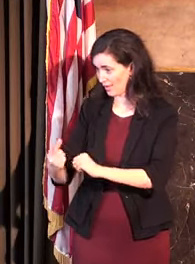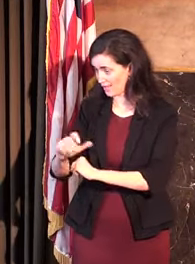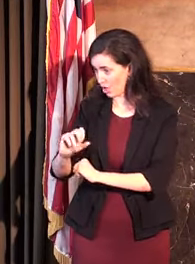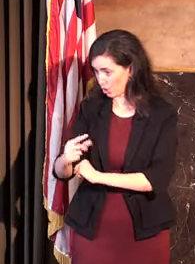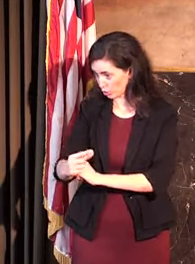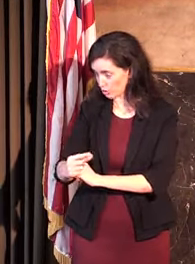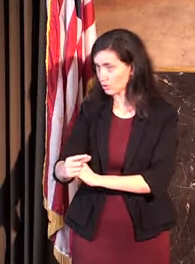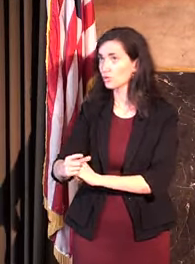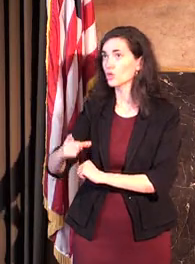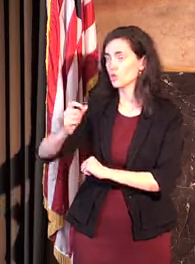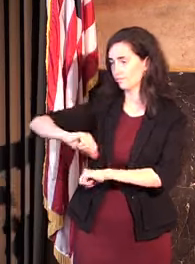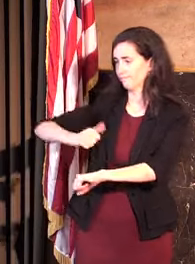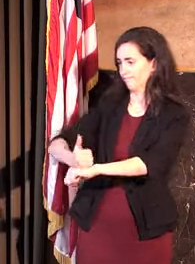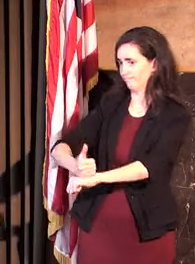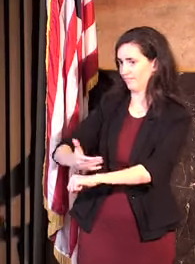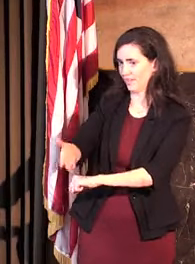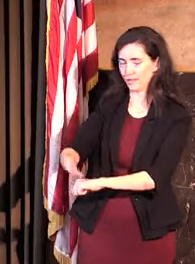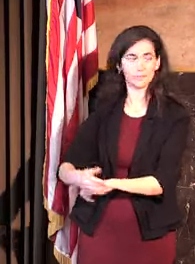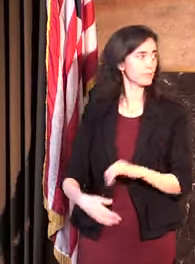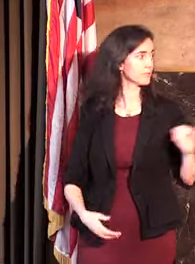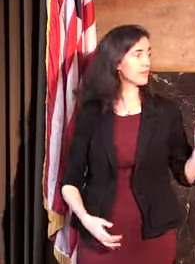August.